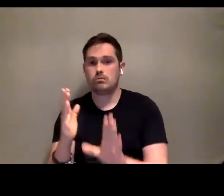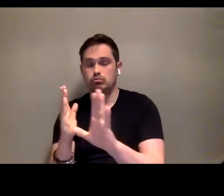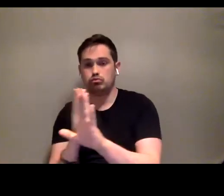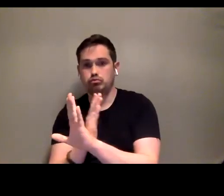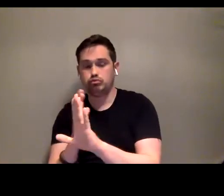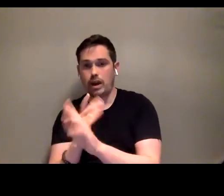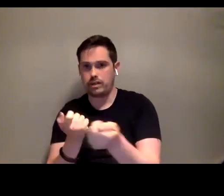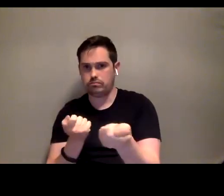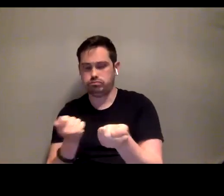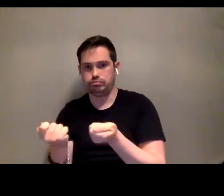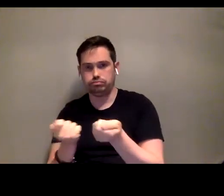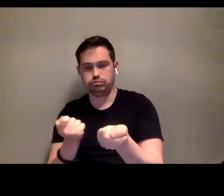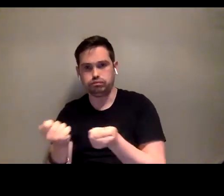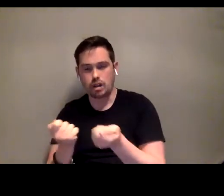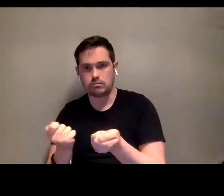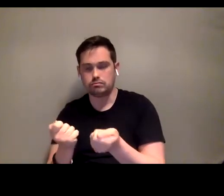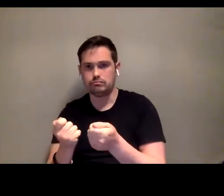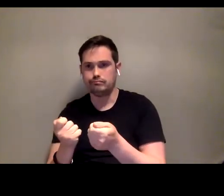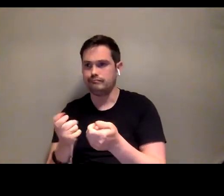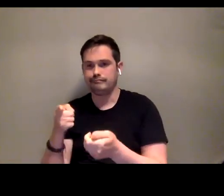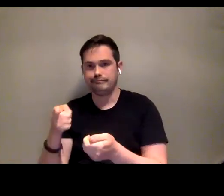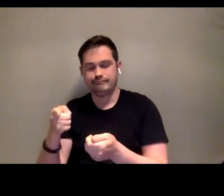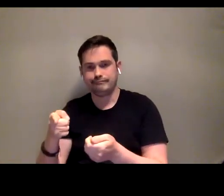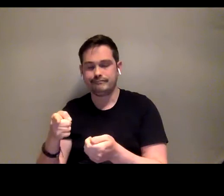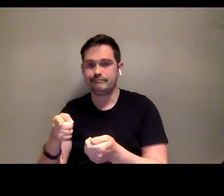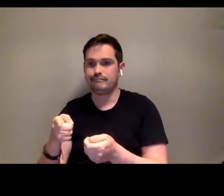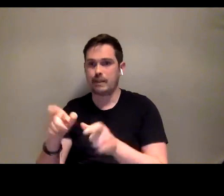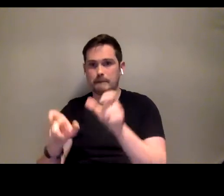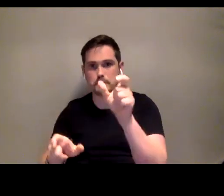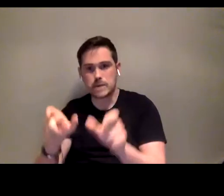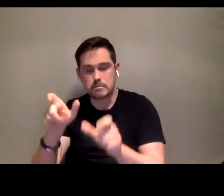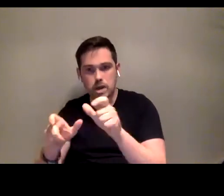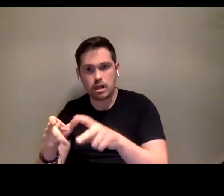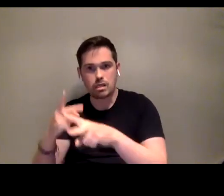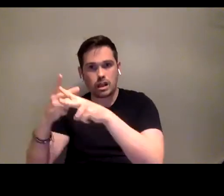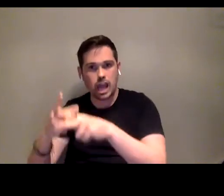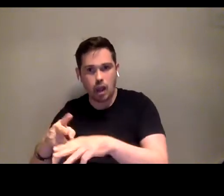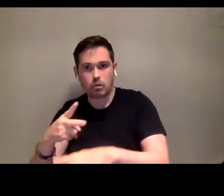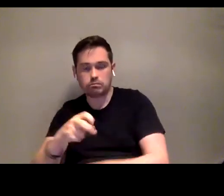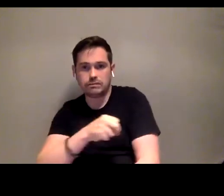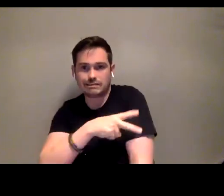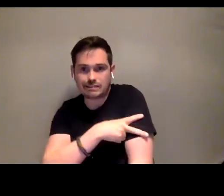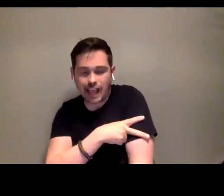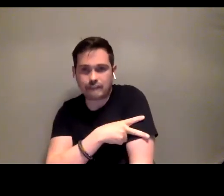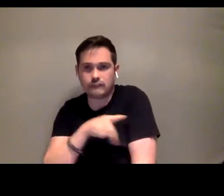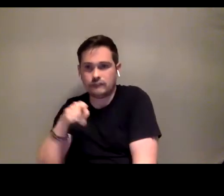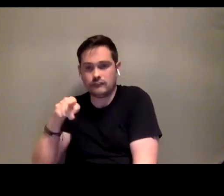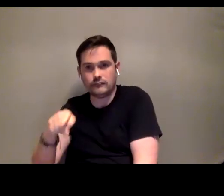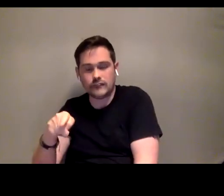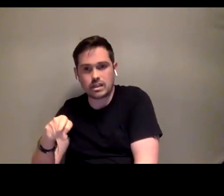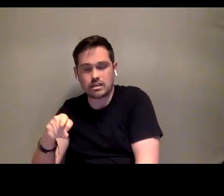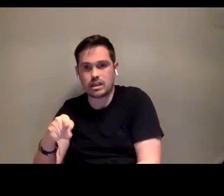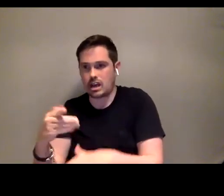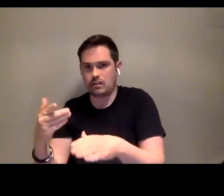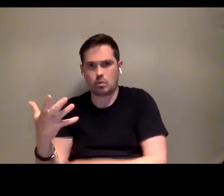where people are paid way under the minimum wage and are not treated well and don't have job security and don't have